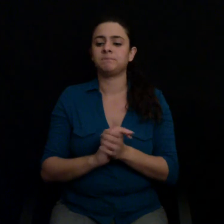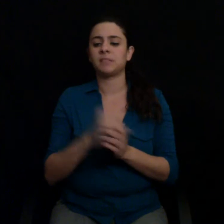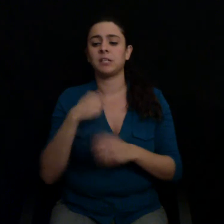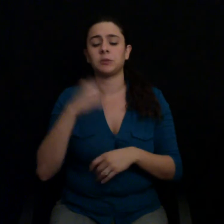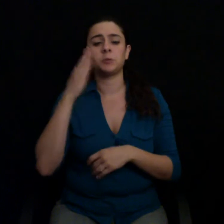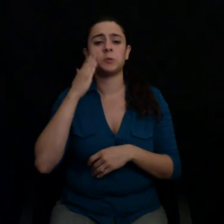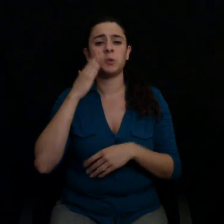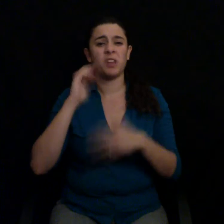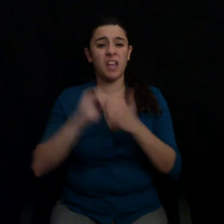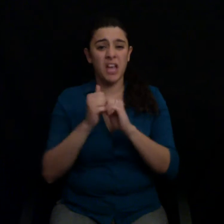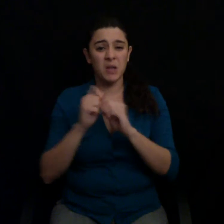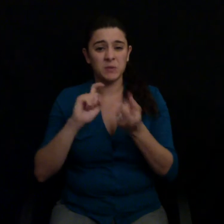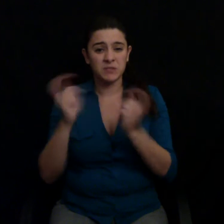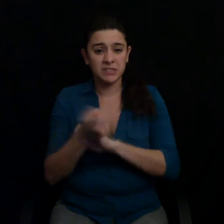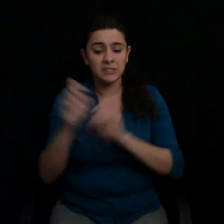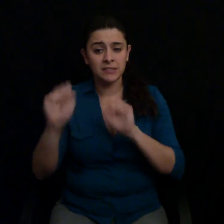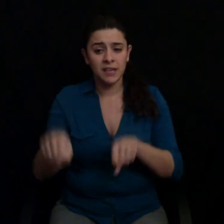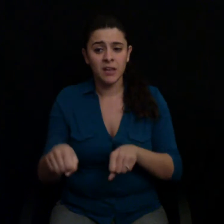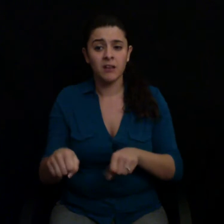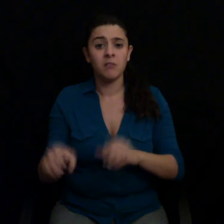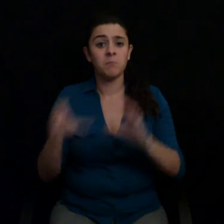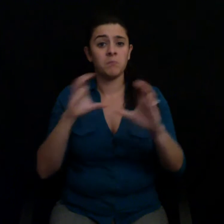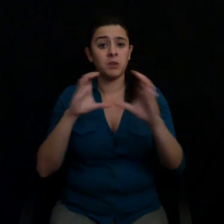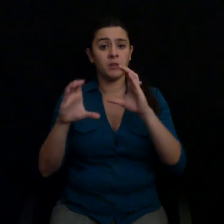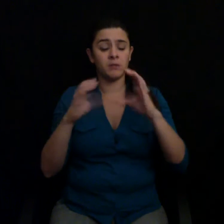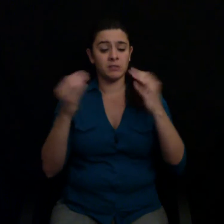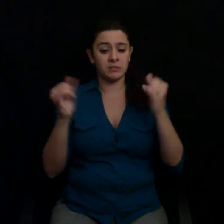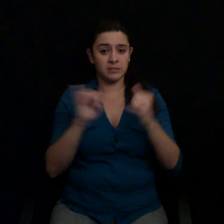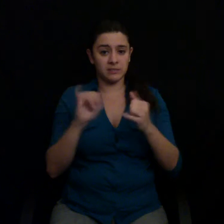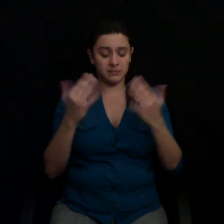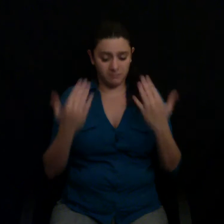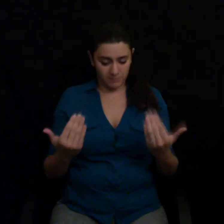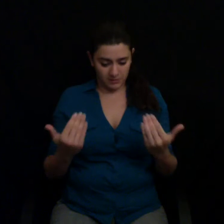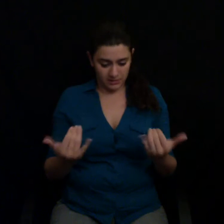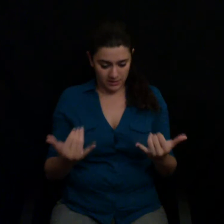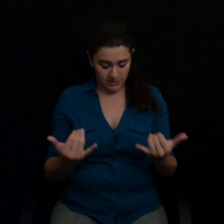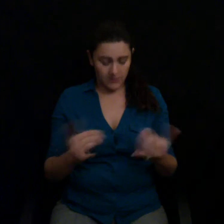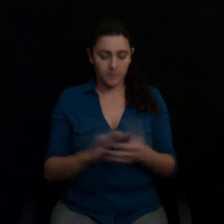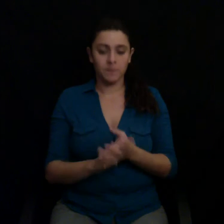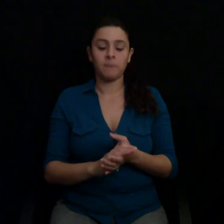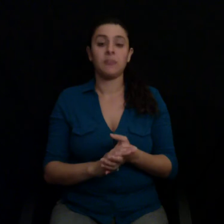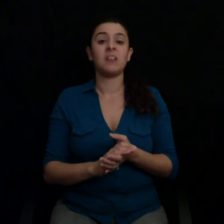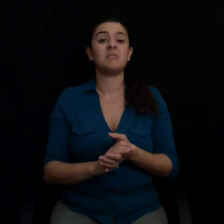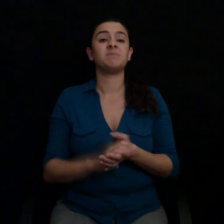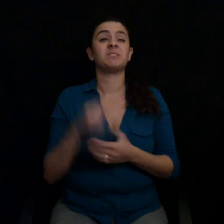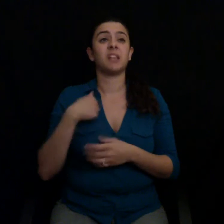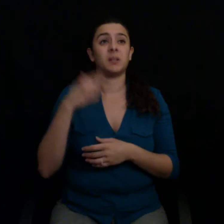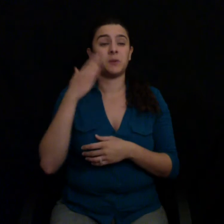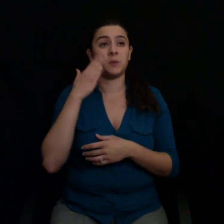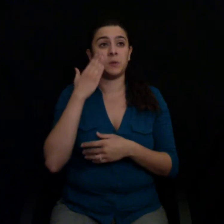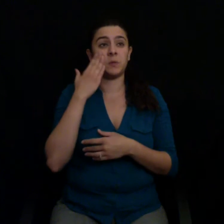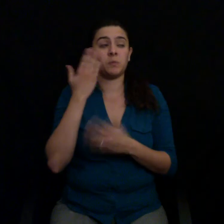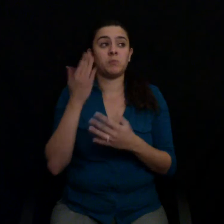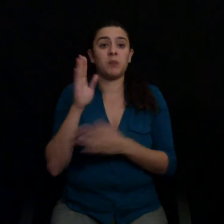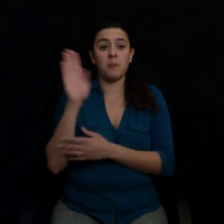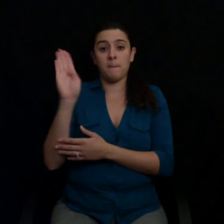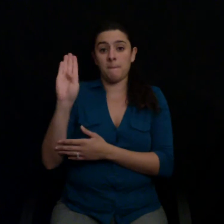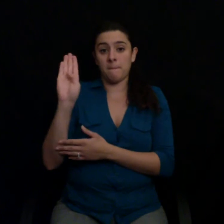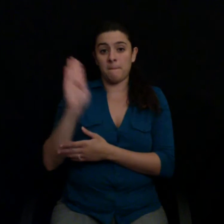we feel that especially right now with everything going on in Baltimore. I grew up in the suburbs just outside of it, and to see the photos and videos of a city I used